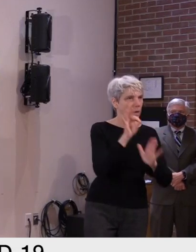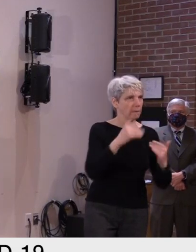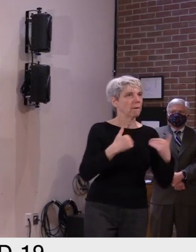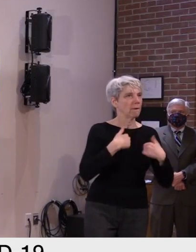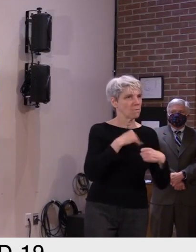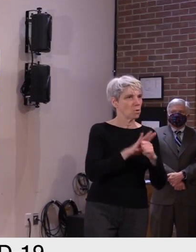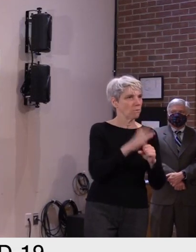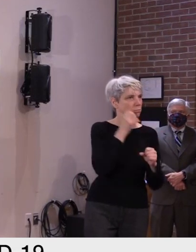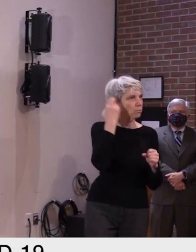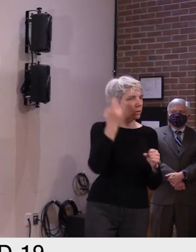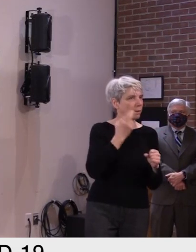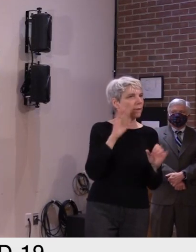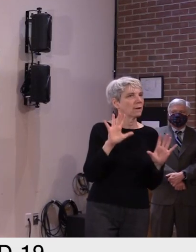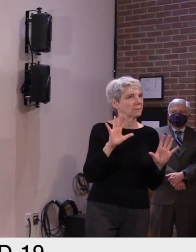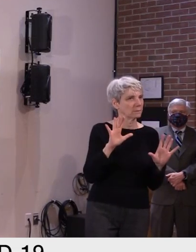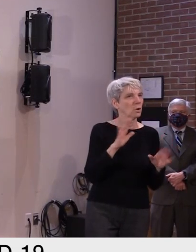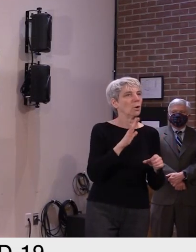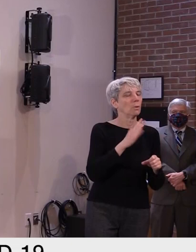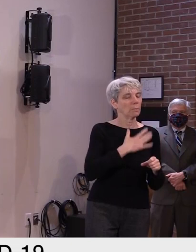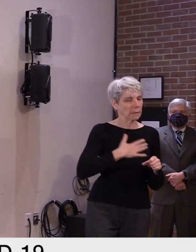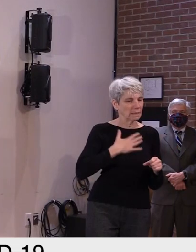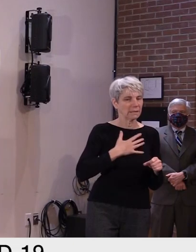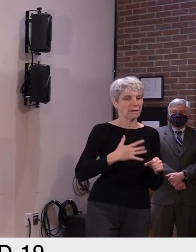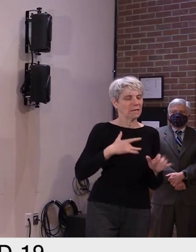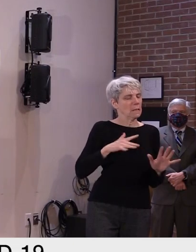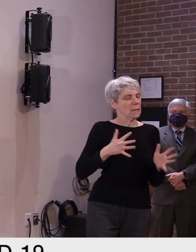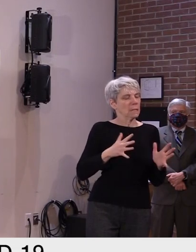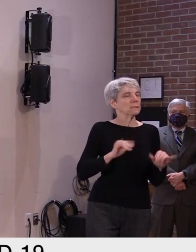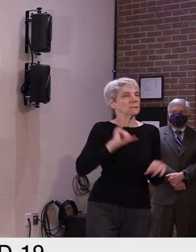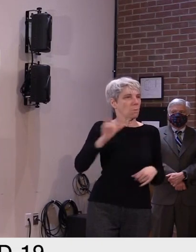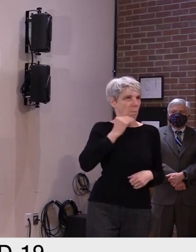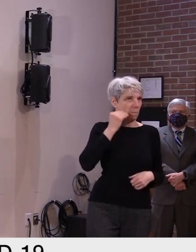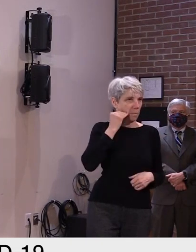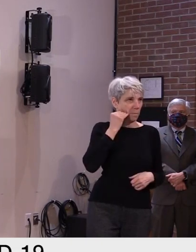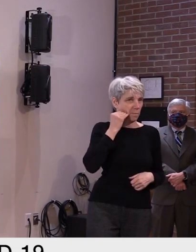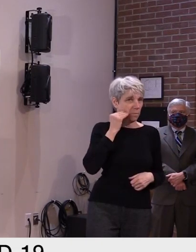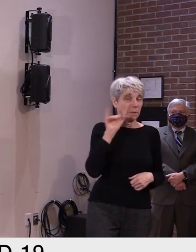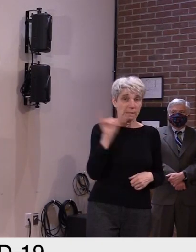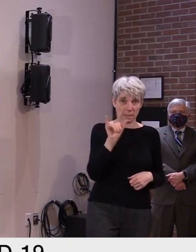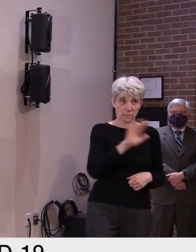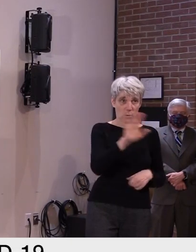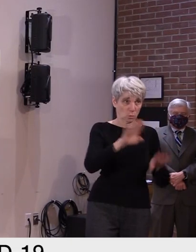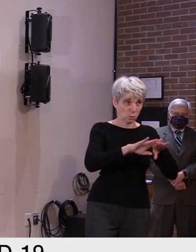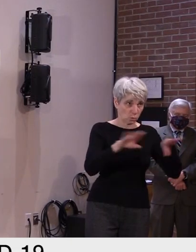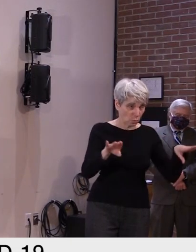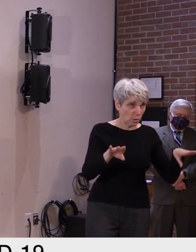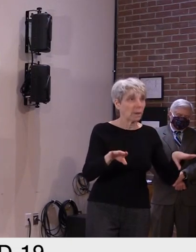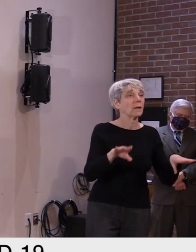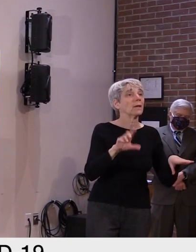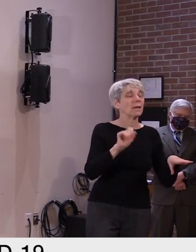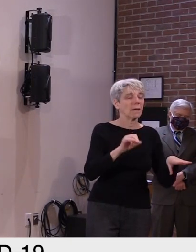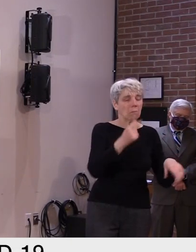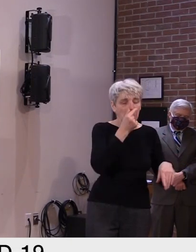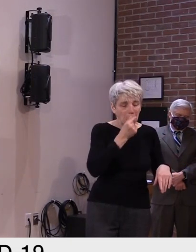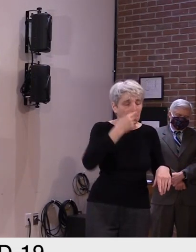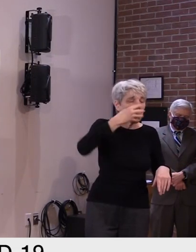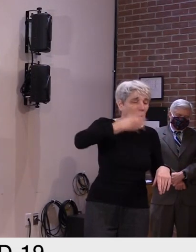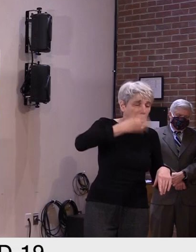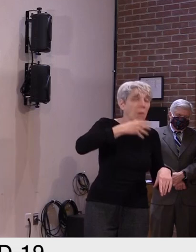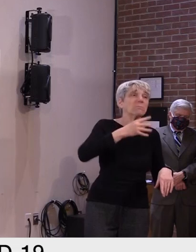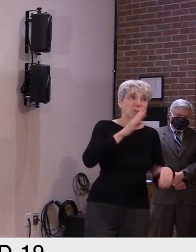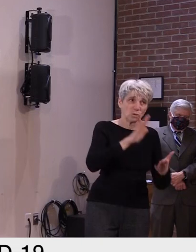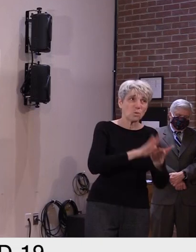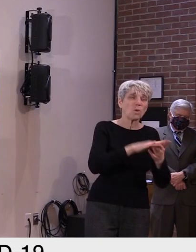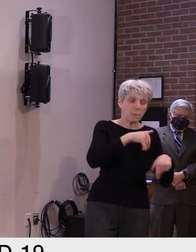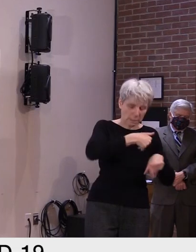That explains why kids might be sent home from school and daycare, and why you should stay home from work if you have even these mild